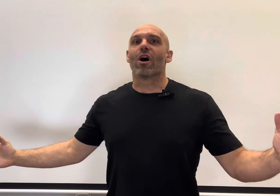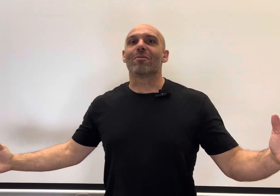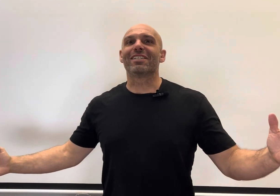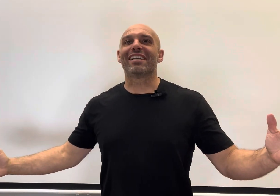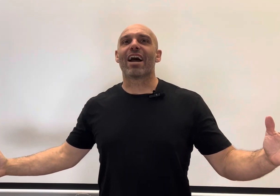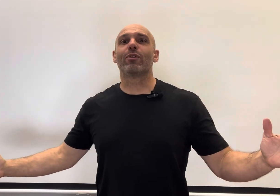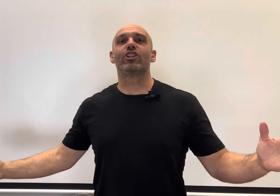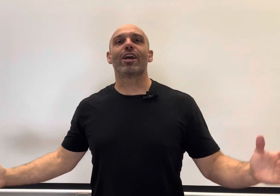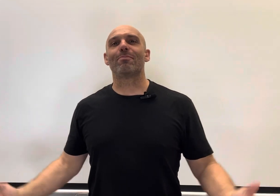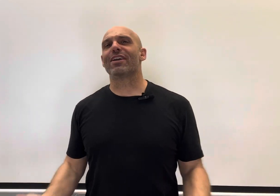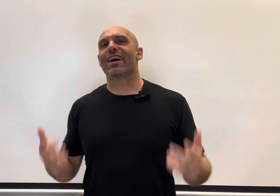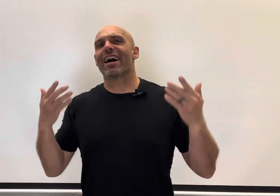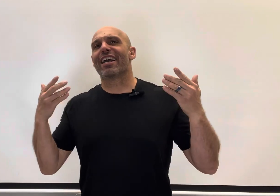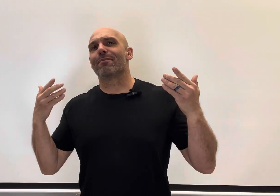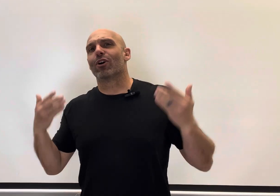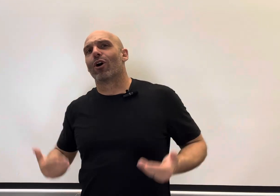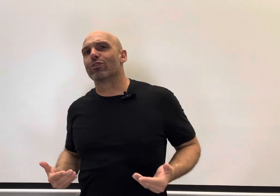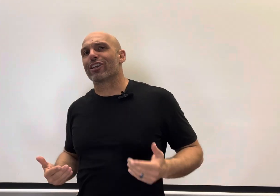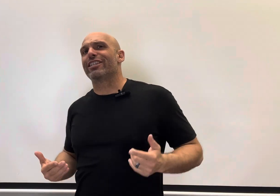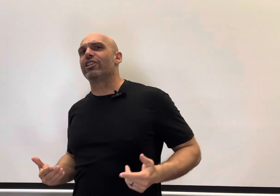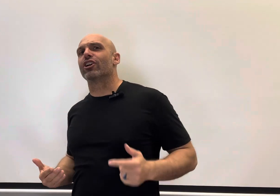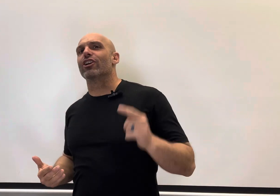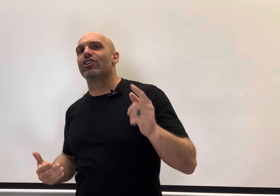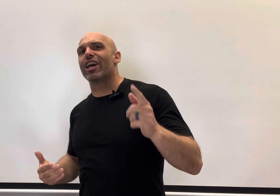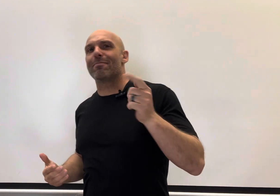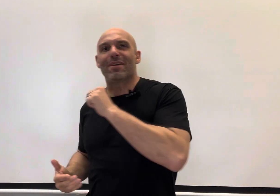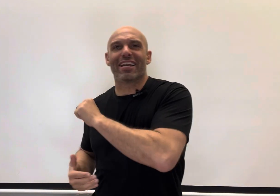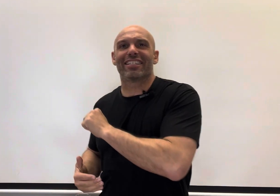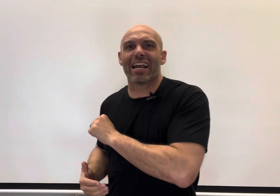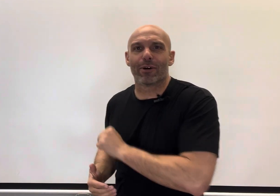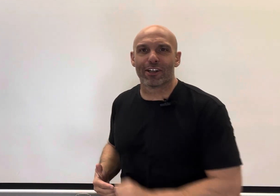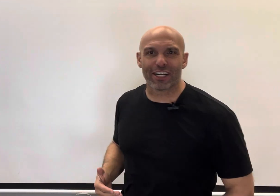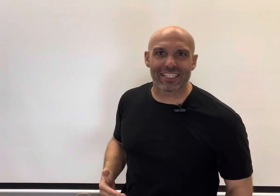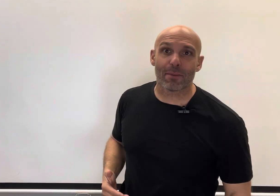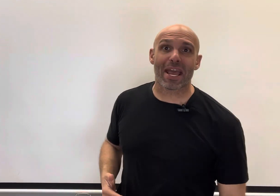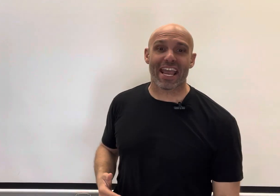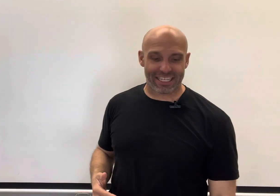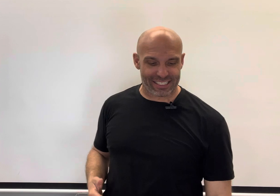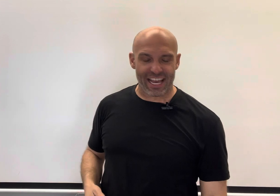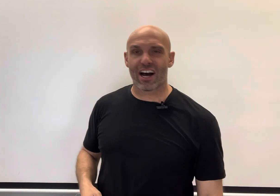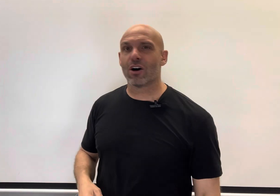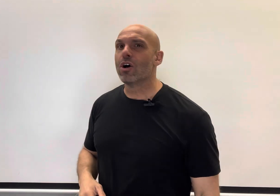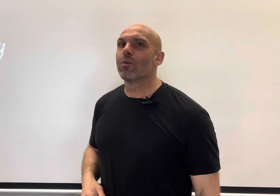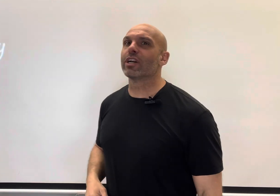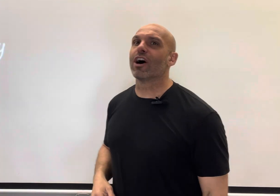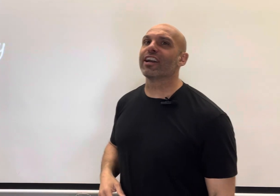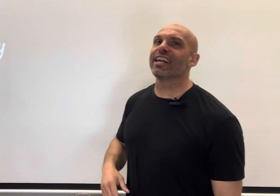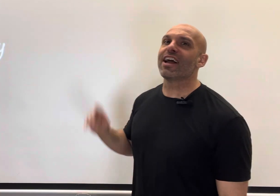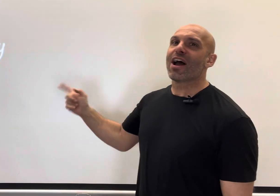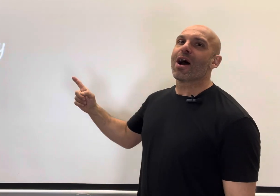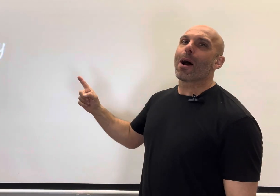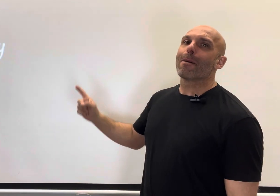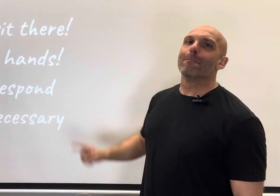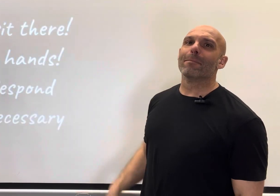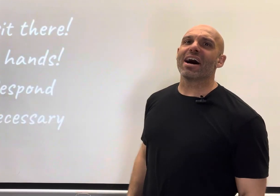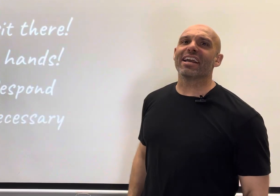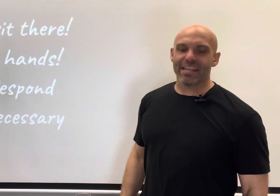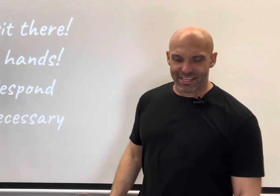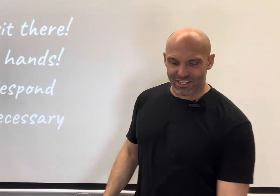Welcome to Sign with JP. I am your host, teacher JP, and today we're learning some ASL regarding money. You